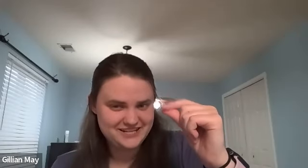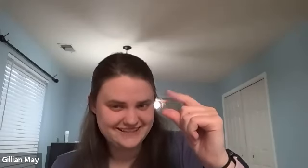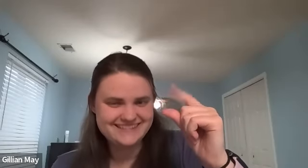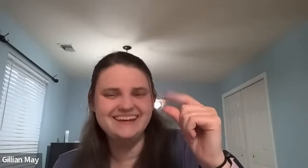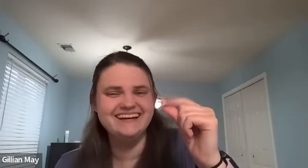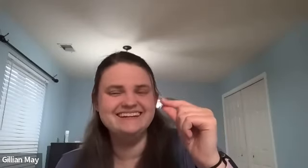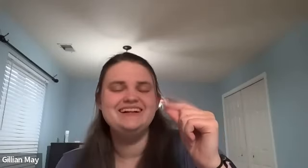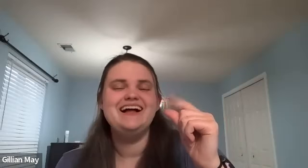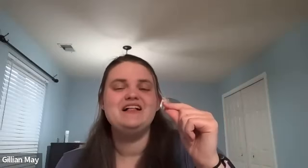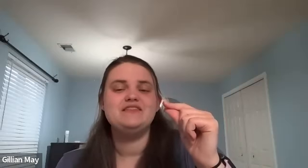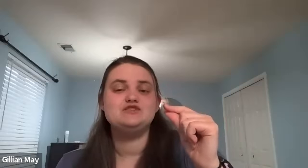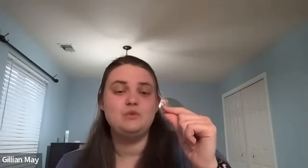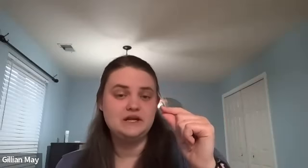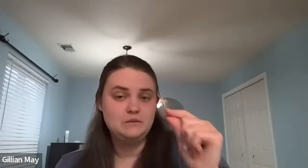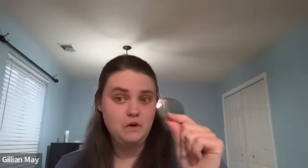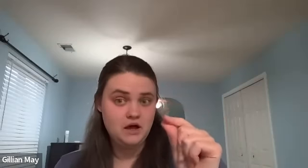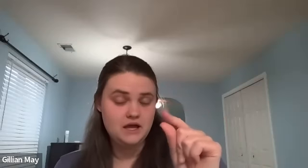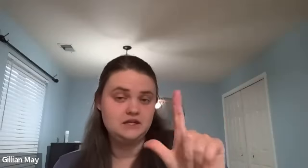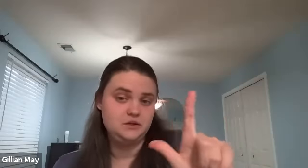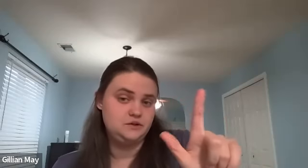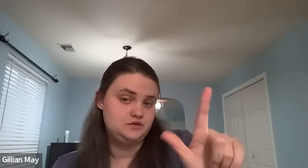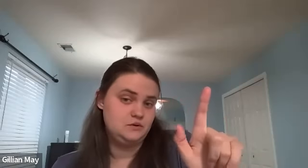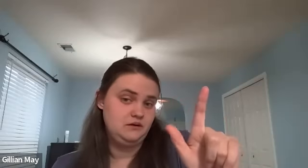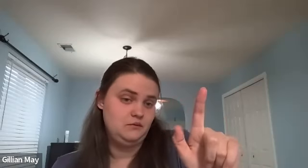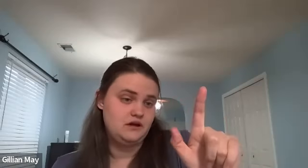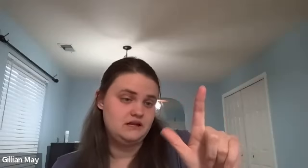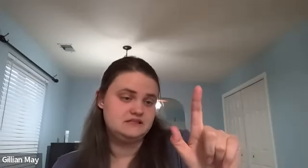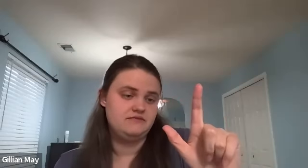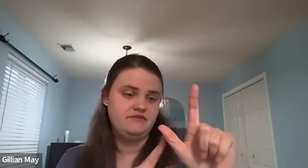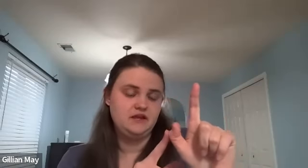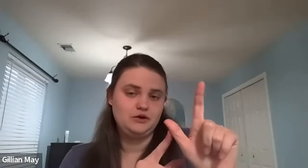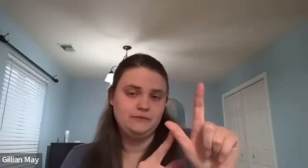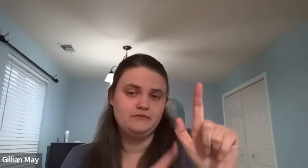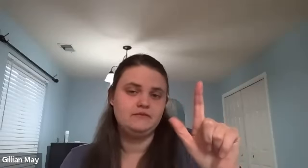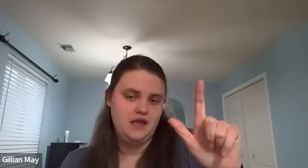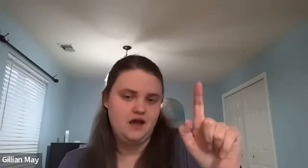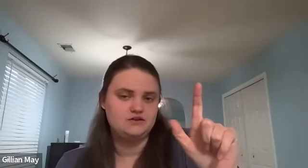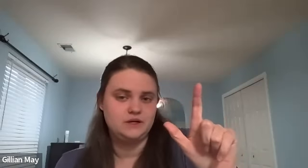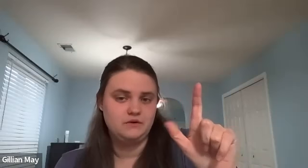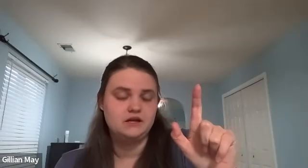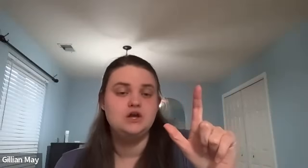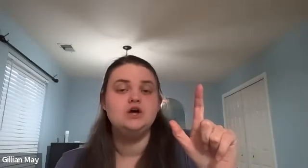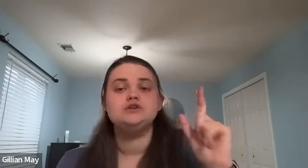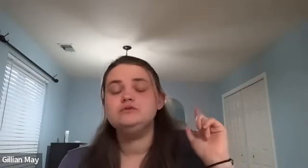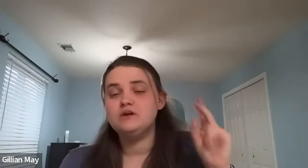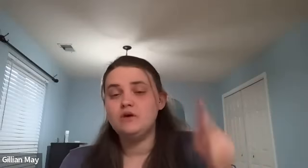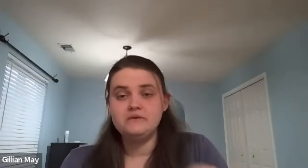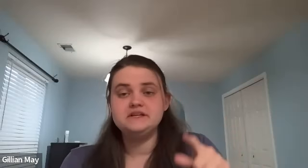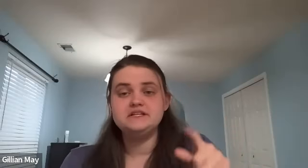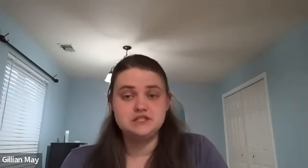chickens. Then 21, you do 21. It's the finger, yeah, 21. You can always